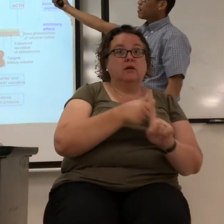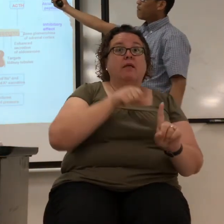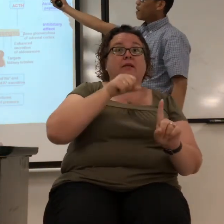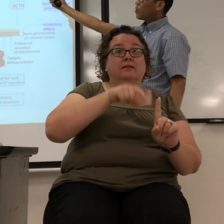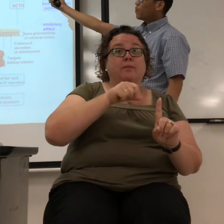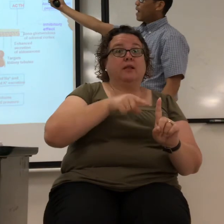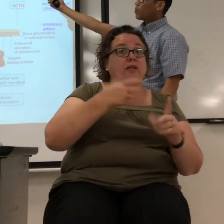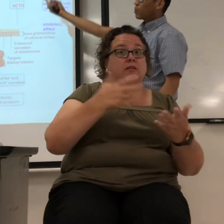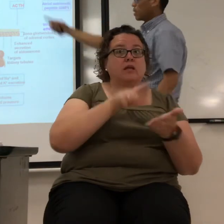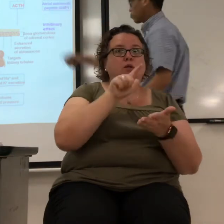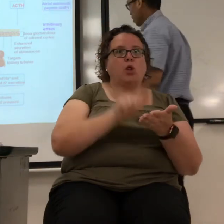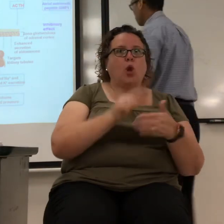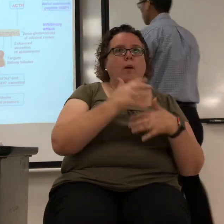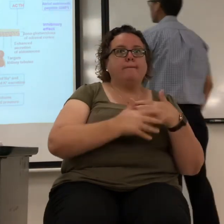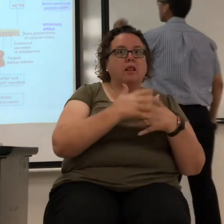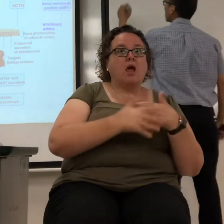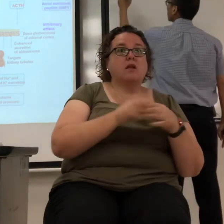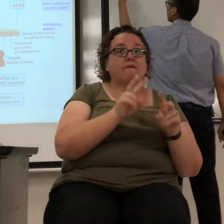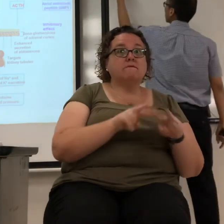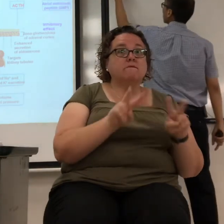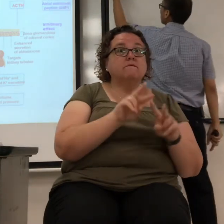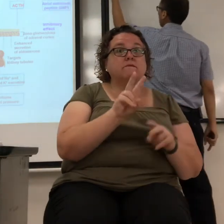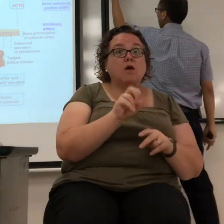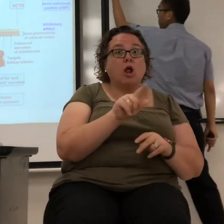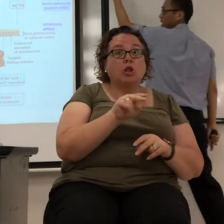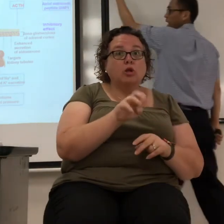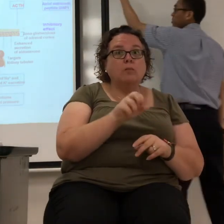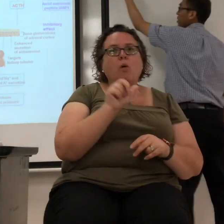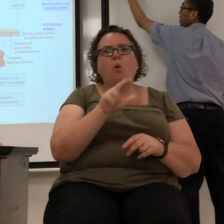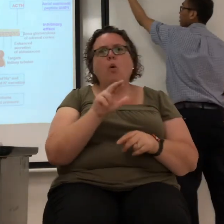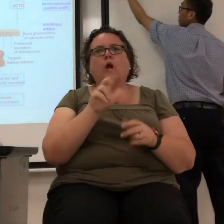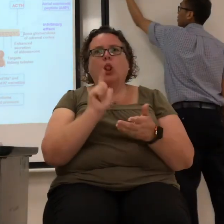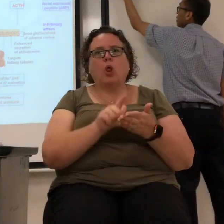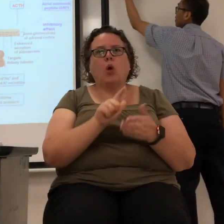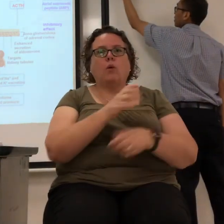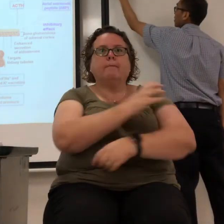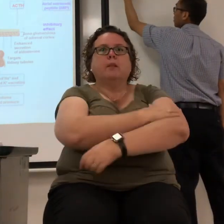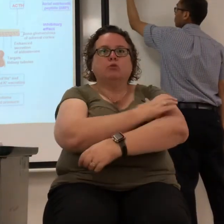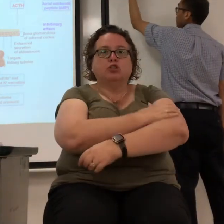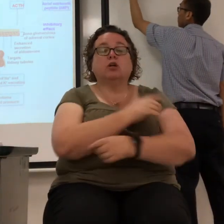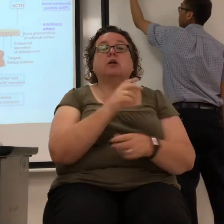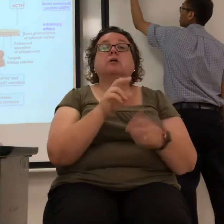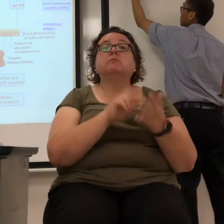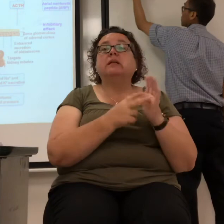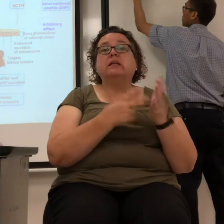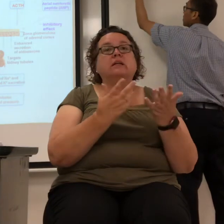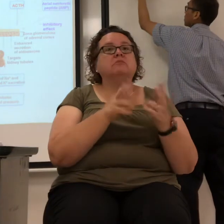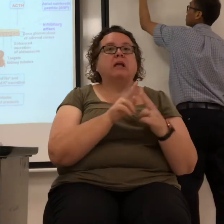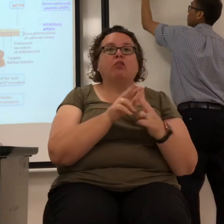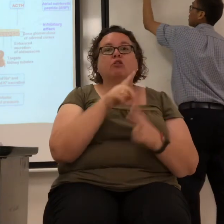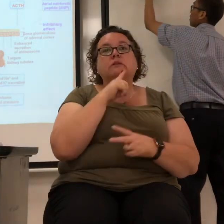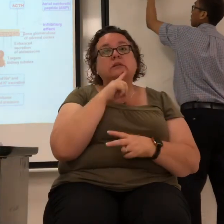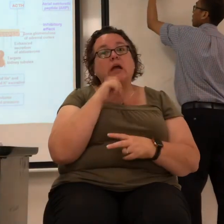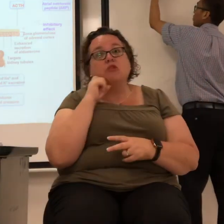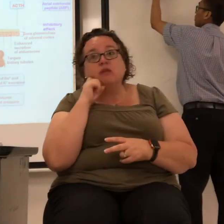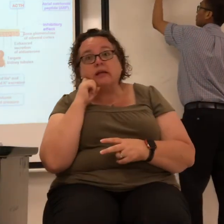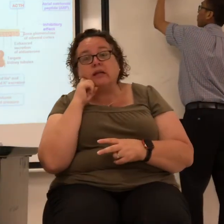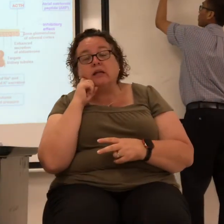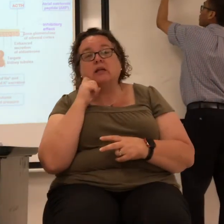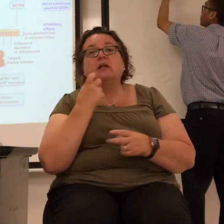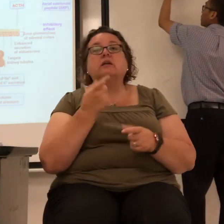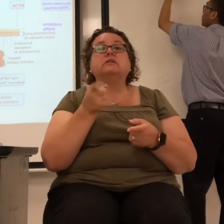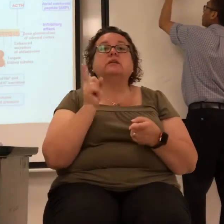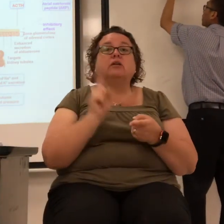low blood volume and or blood pressure. Maybe you're dehydrated, there's decreased